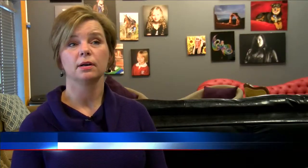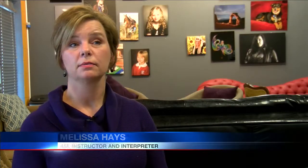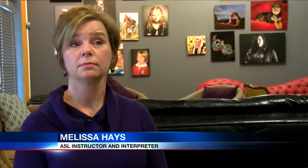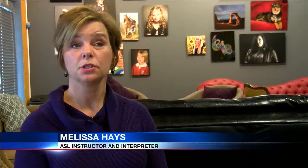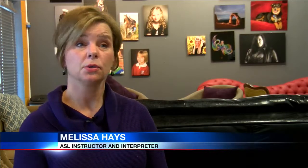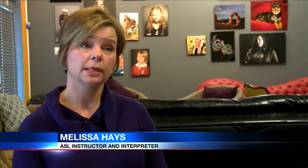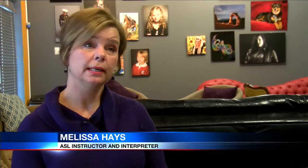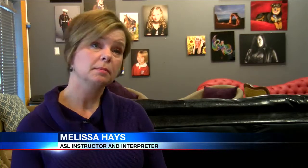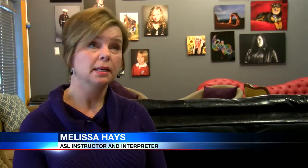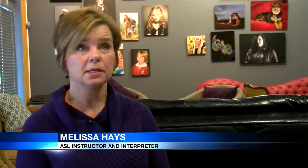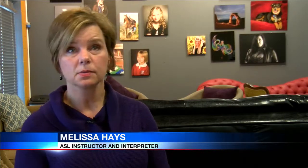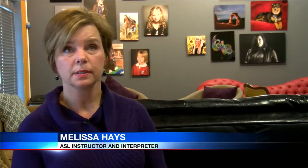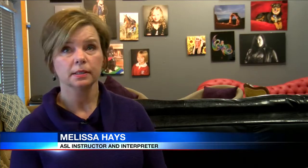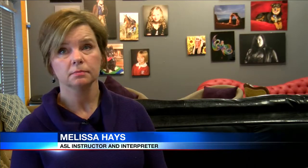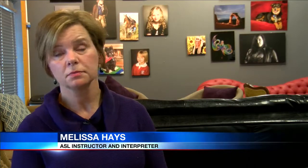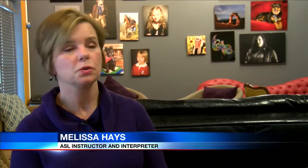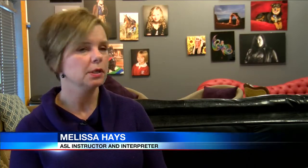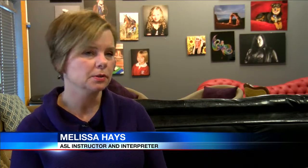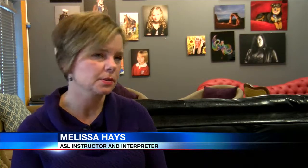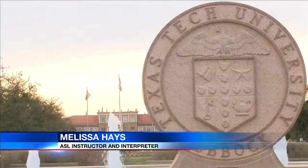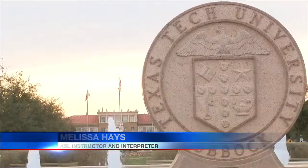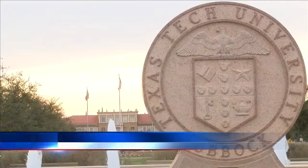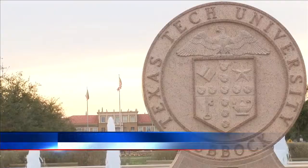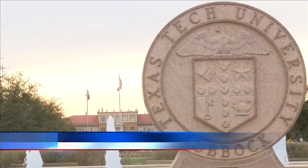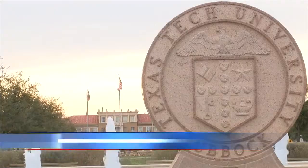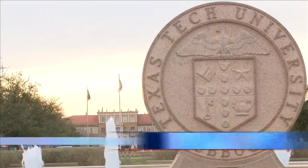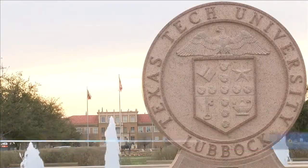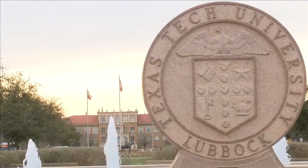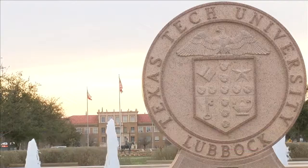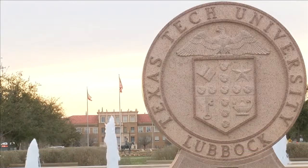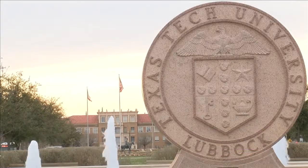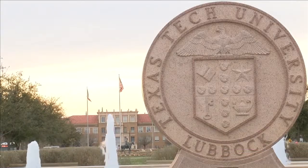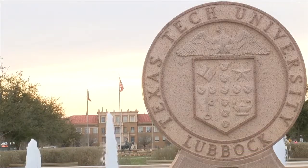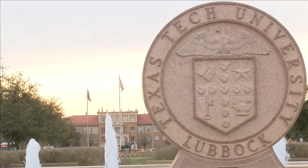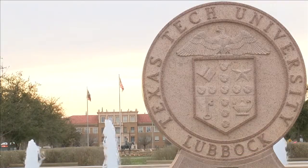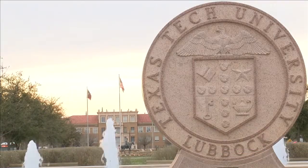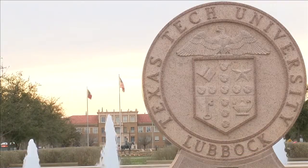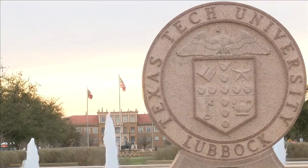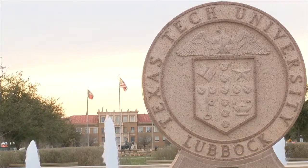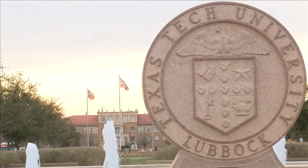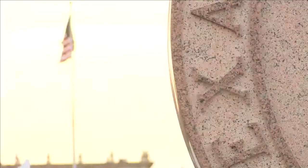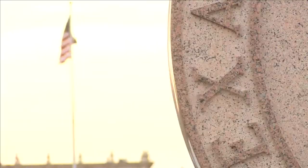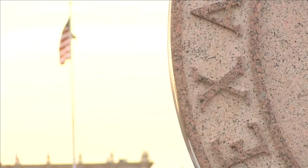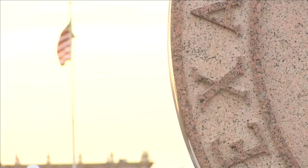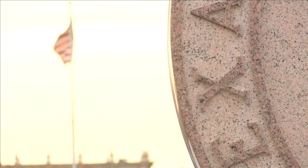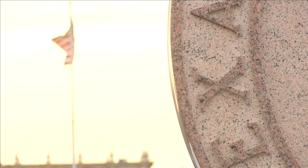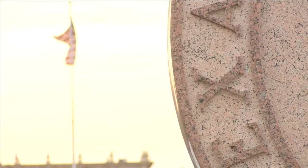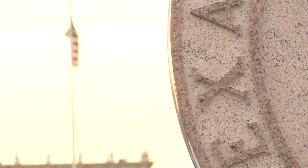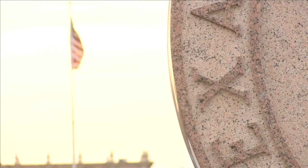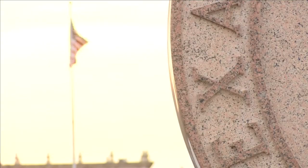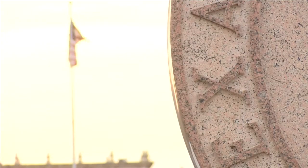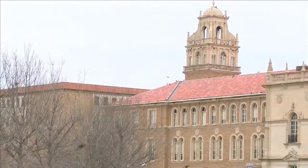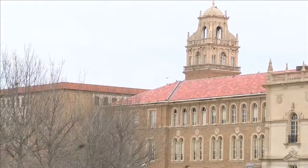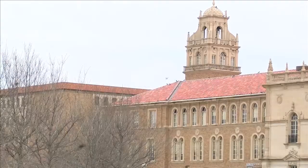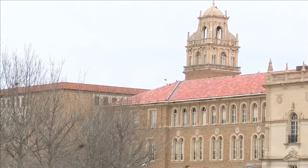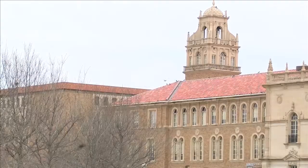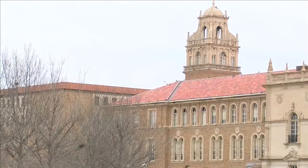our degree in place within two years. Now, Texas Tech is in the process of approving classes and budget to certify their interpreter